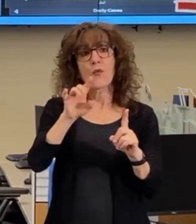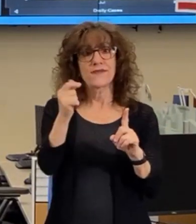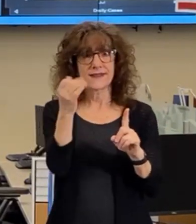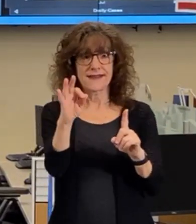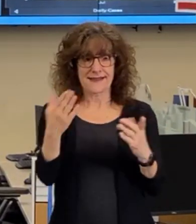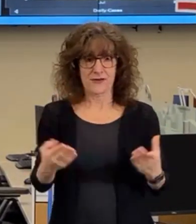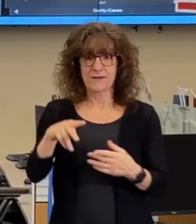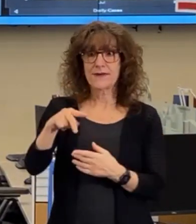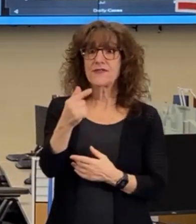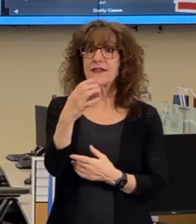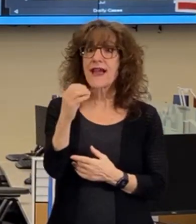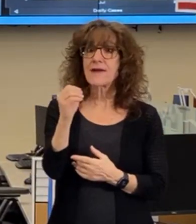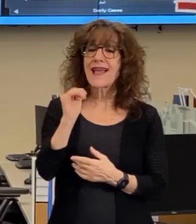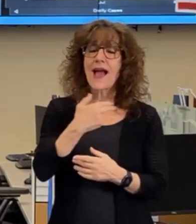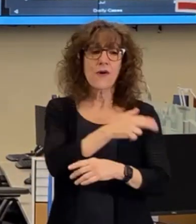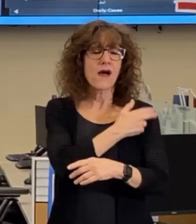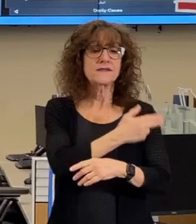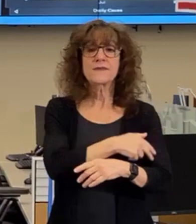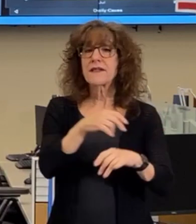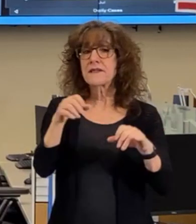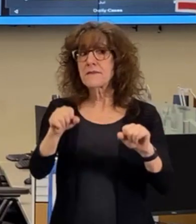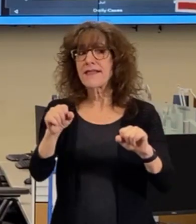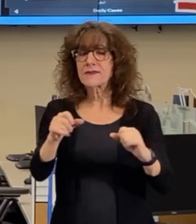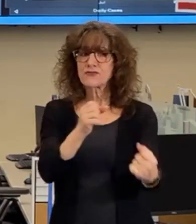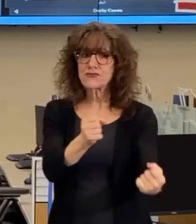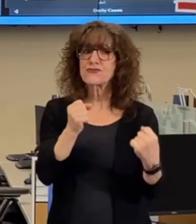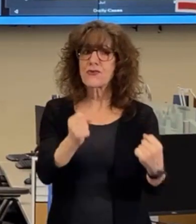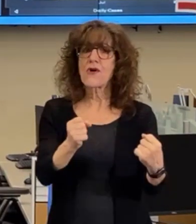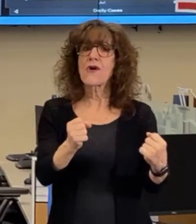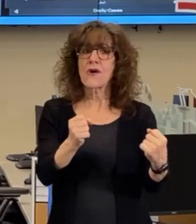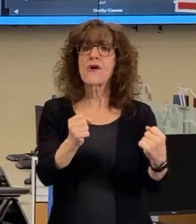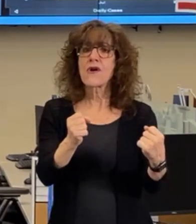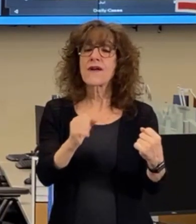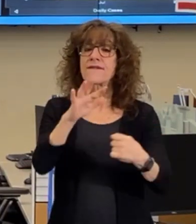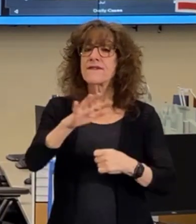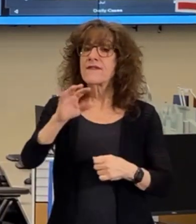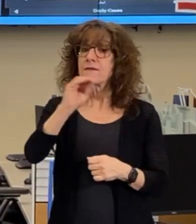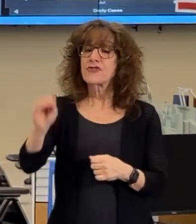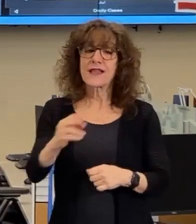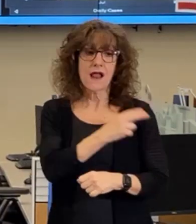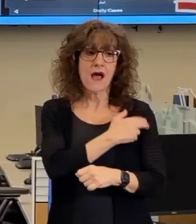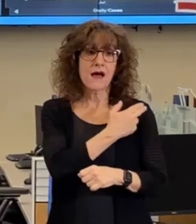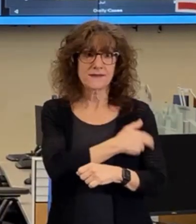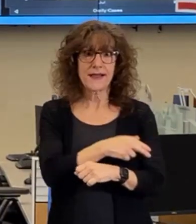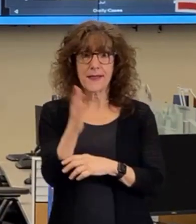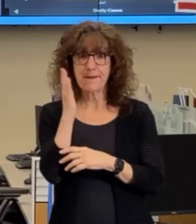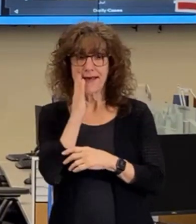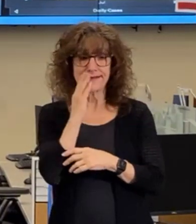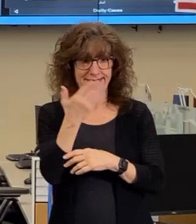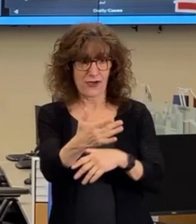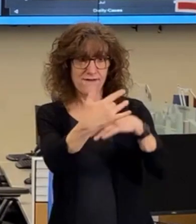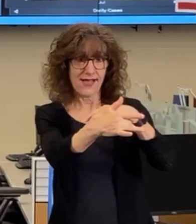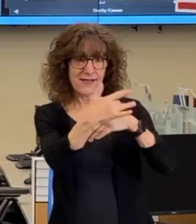county. Our hospital capacity remains strong. 55% of hospital beds throughout the county are